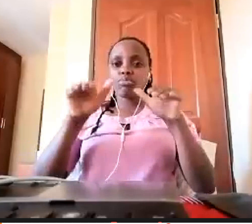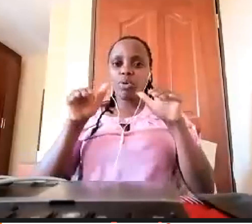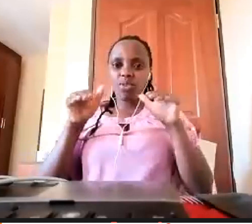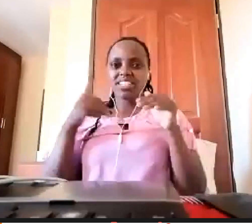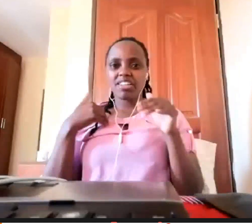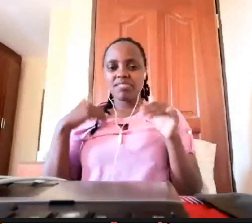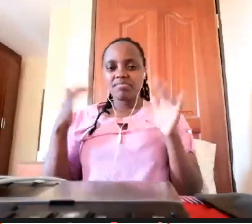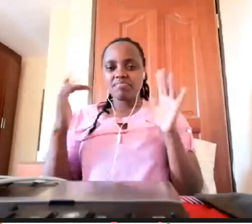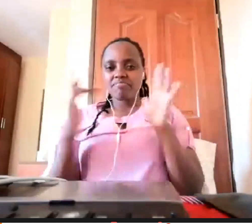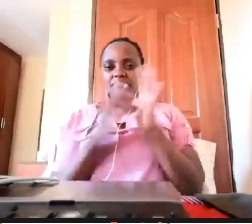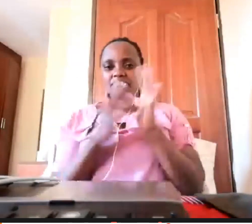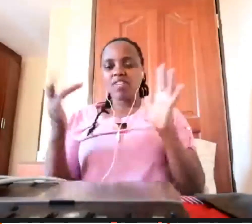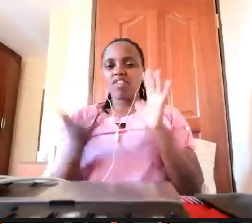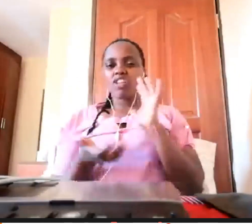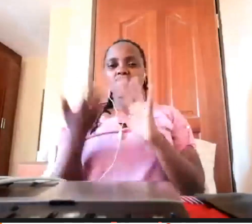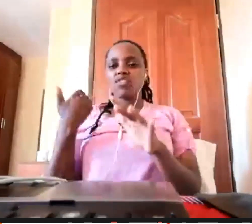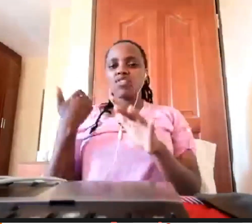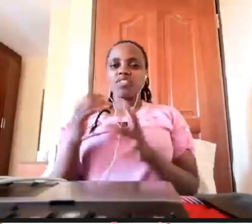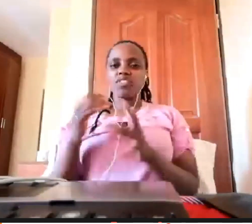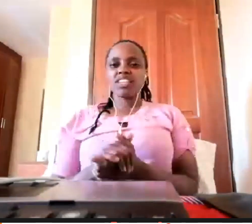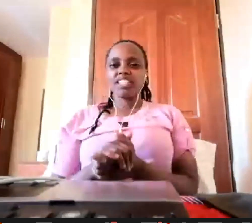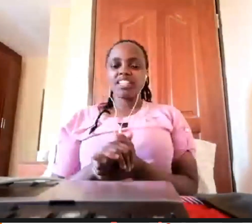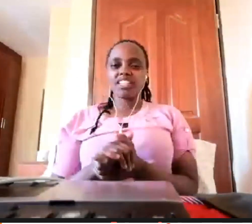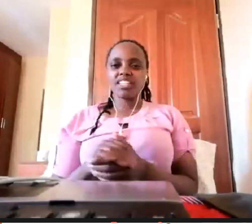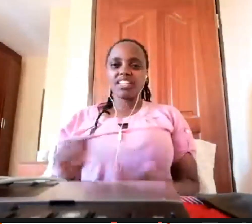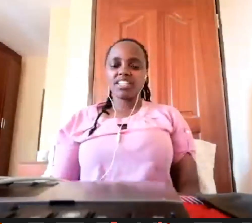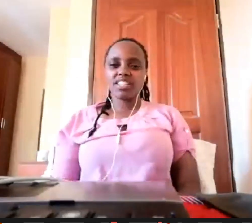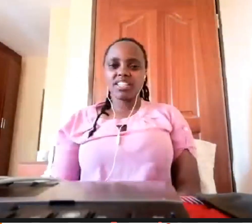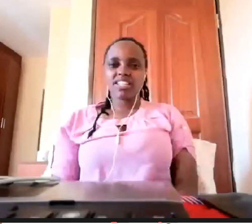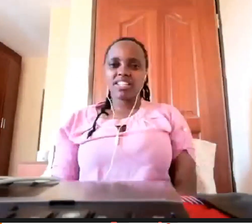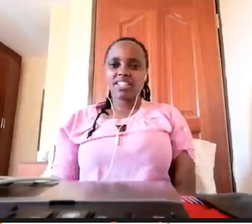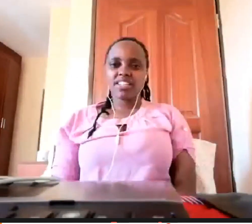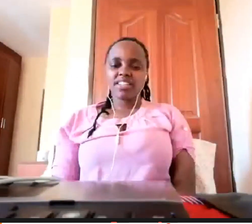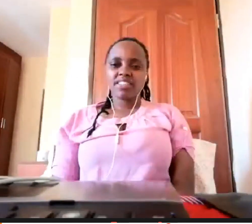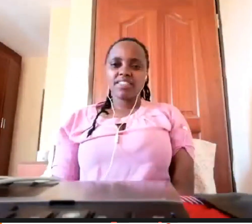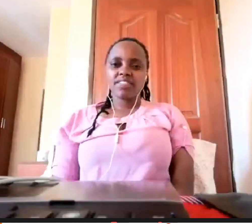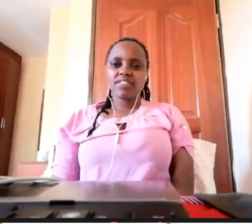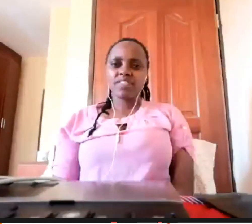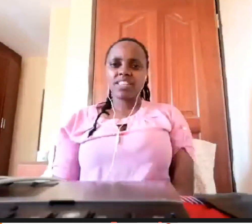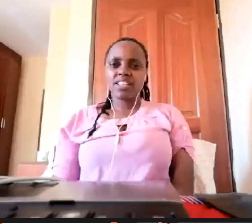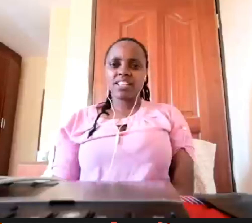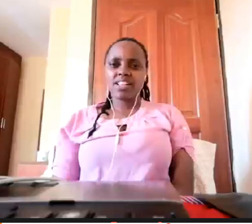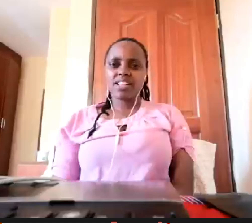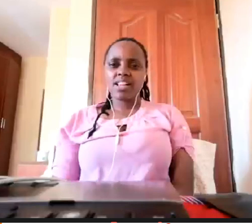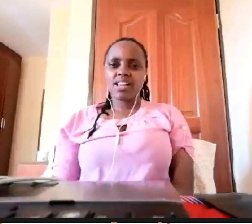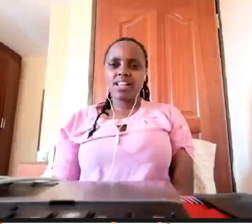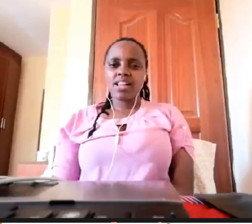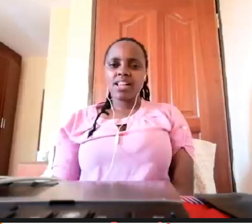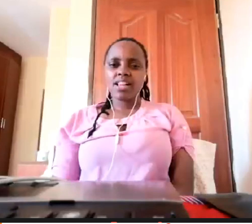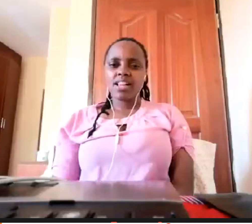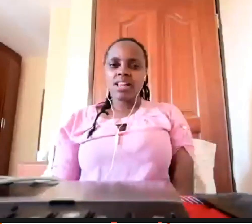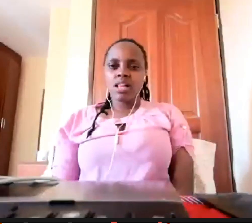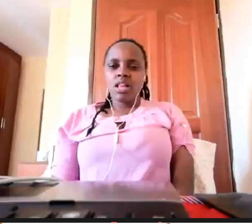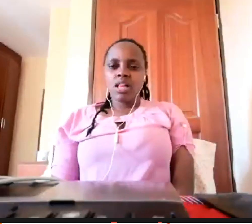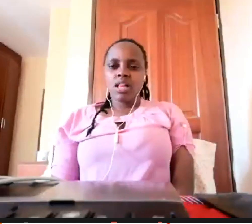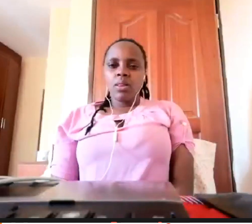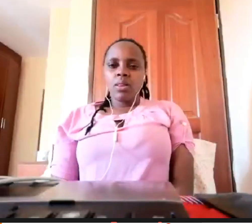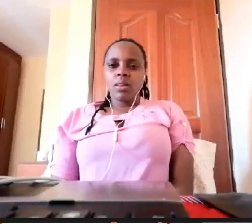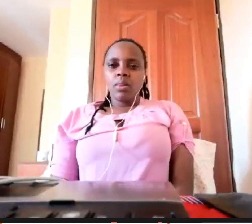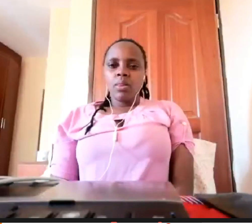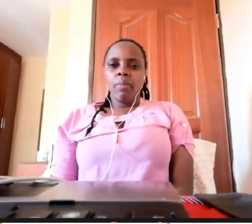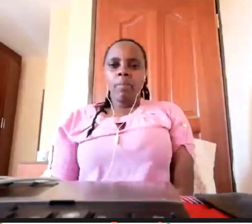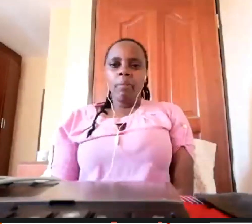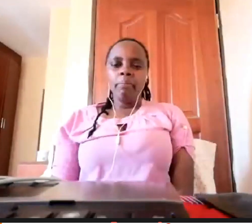me remove the cover there from my camera. Sorry, just 3 seconds. All